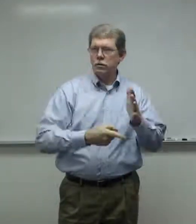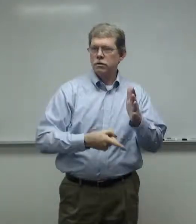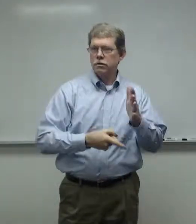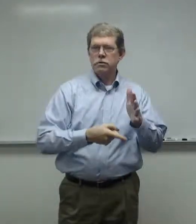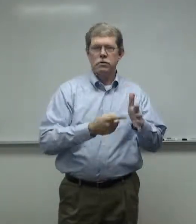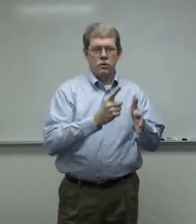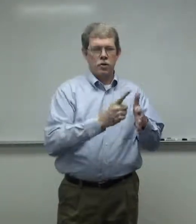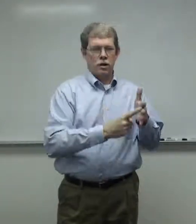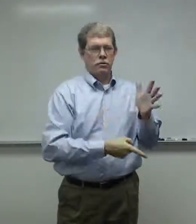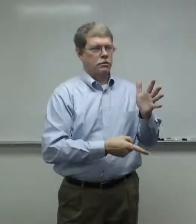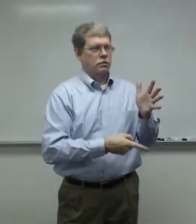What?